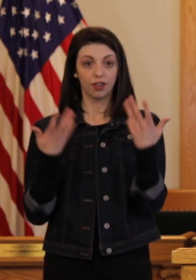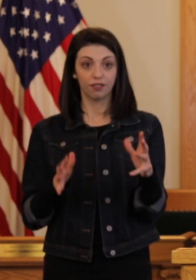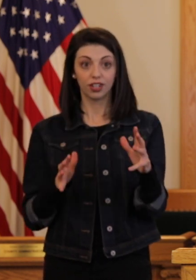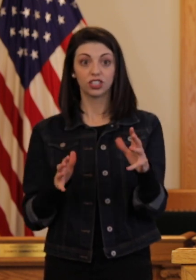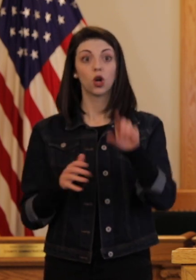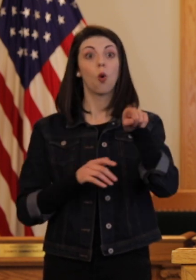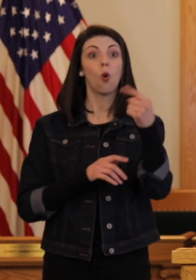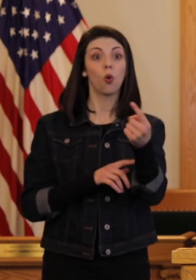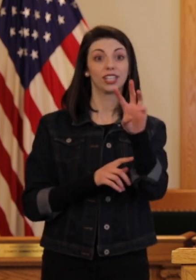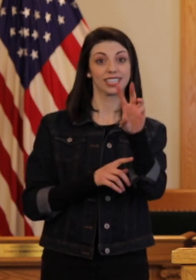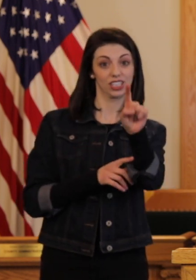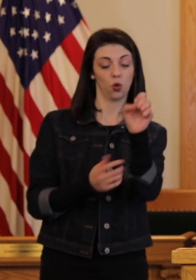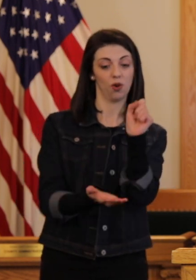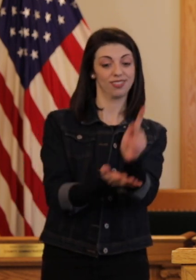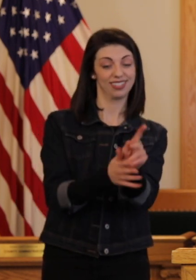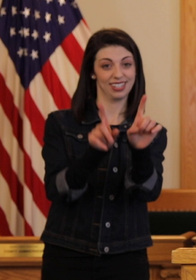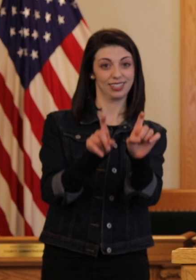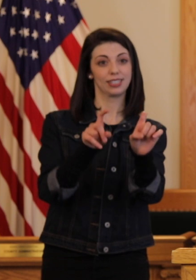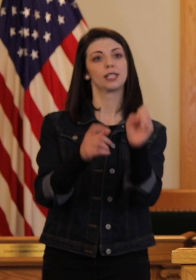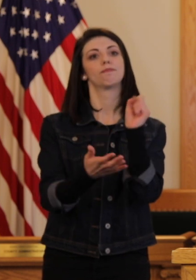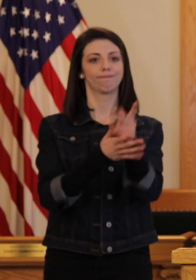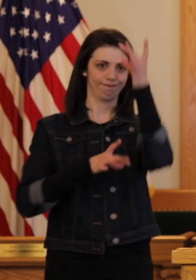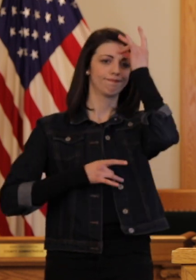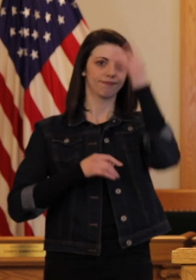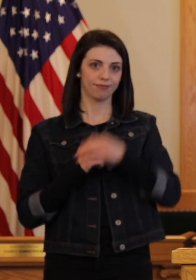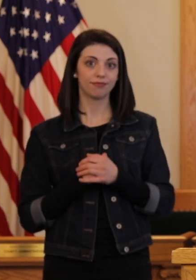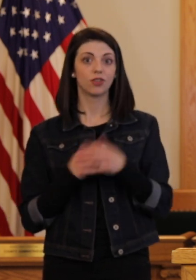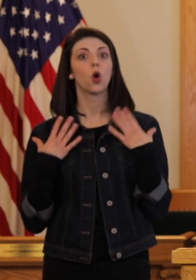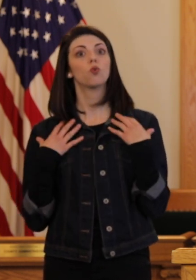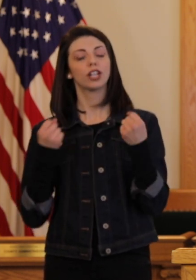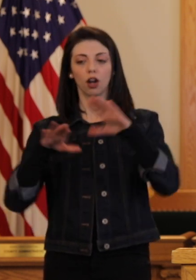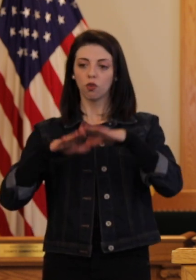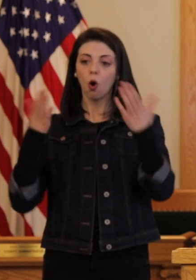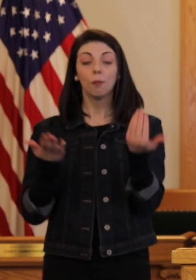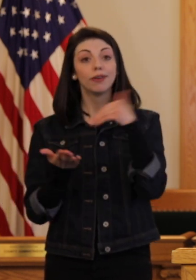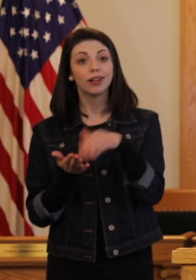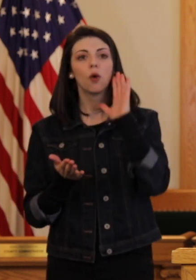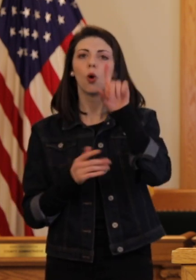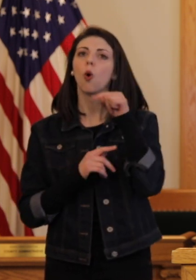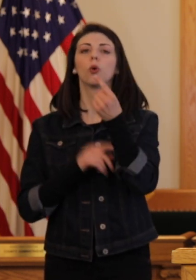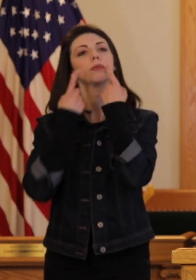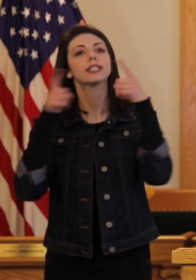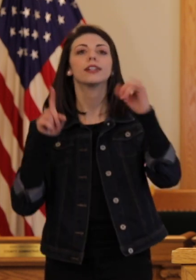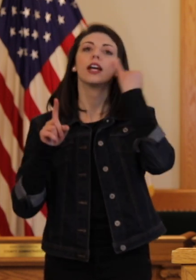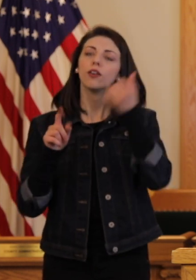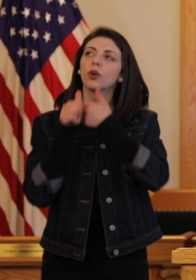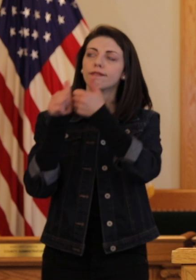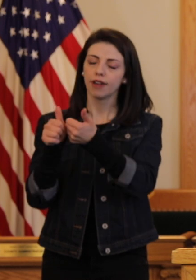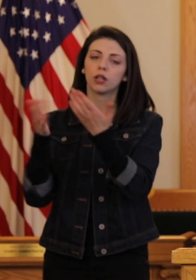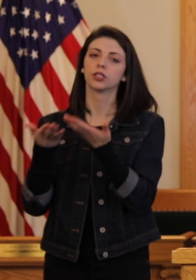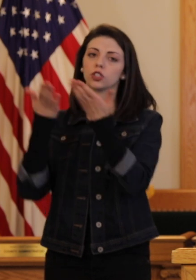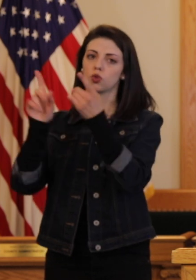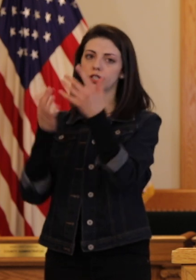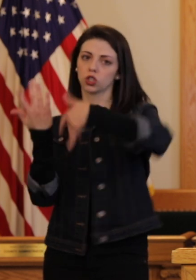tested positive. Recovery and reopening will only work if everyone complies with social distancing and we are able to